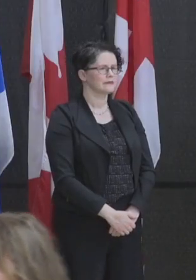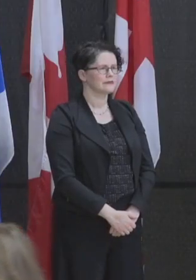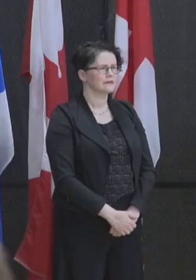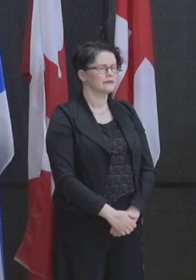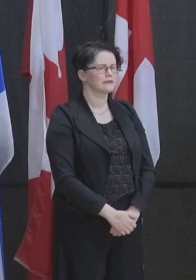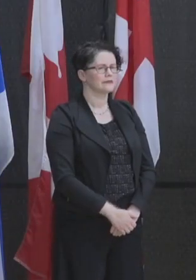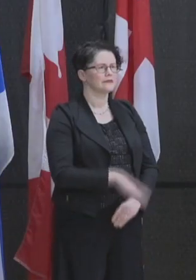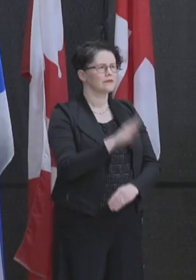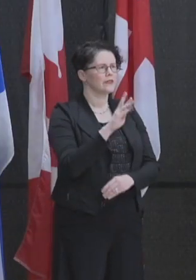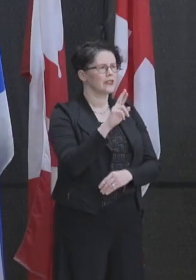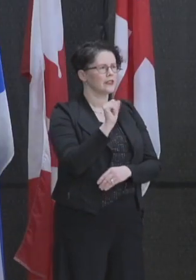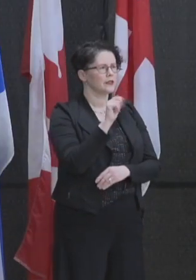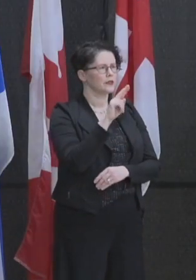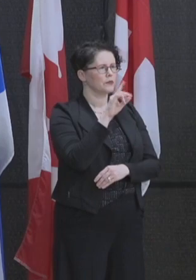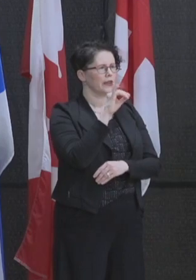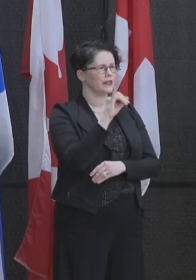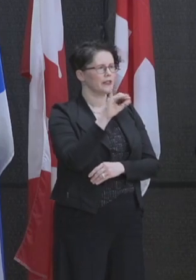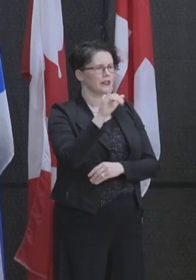Brandy Johnson.